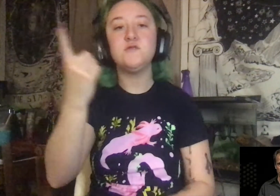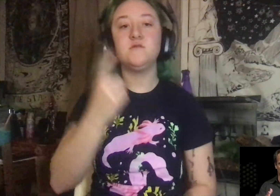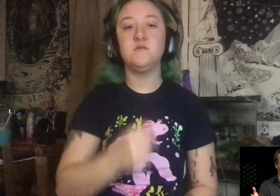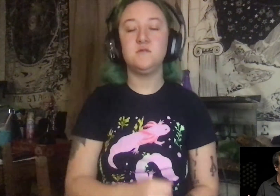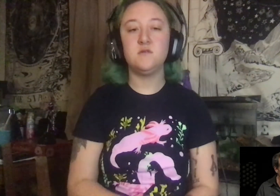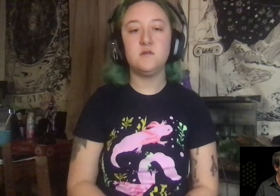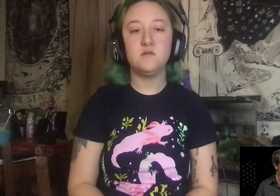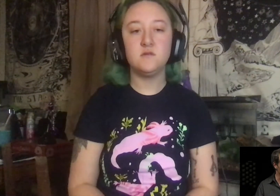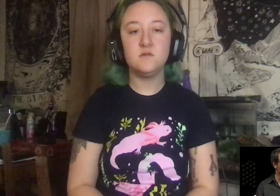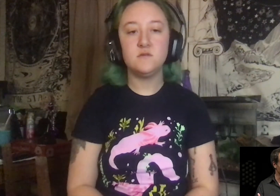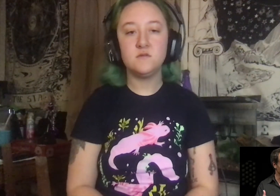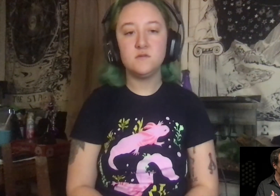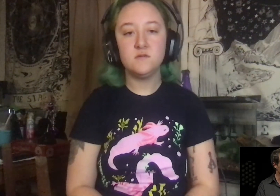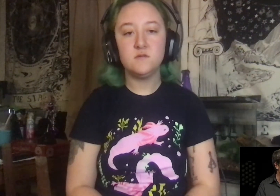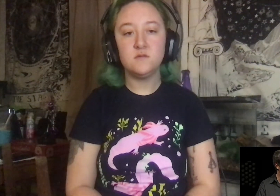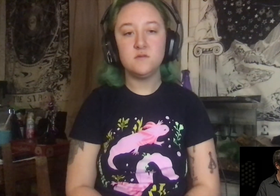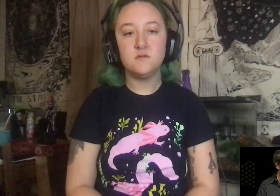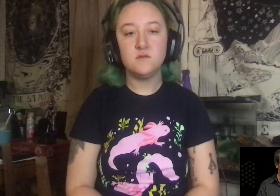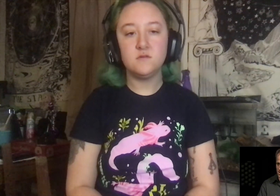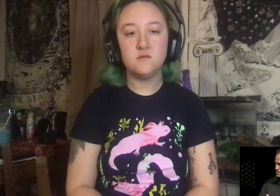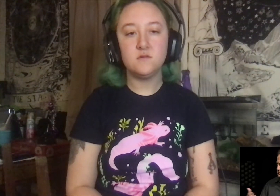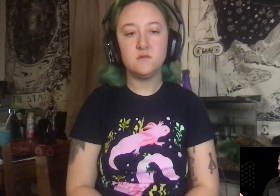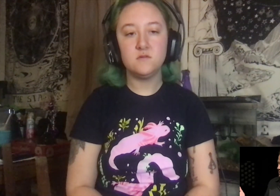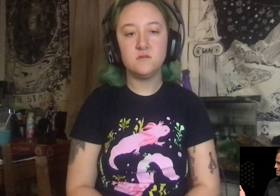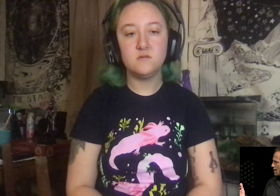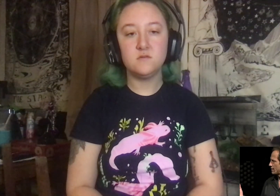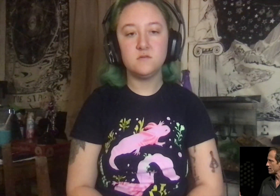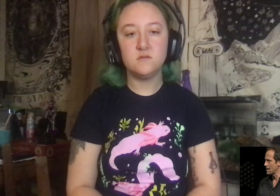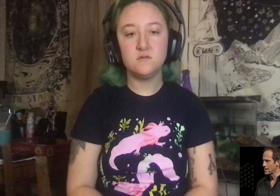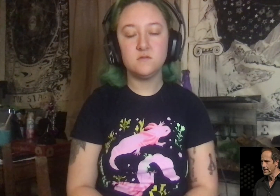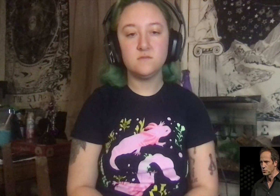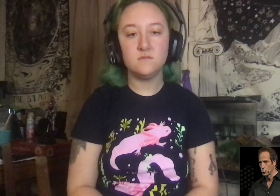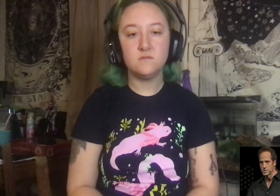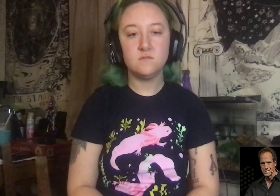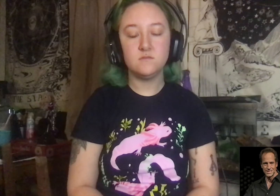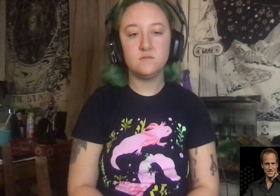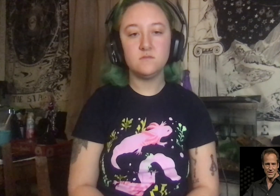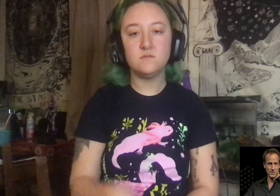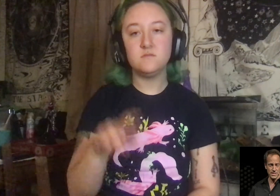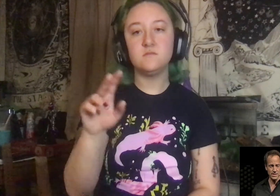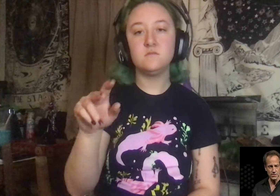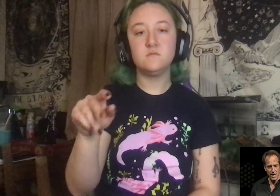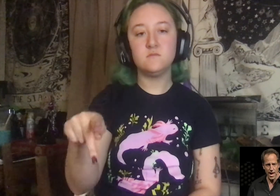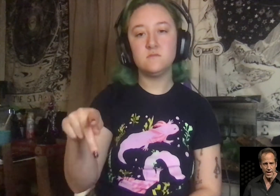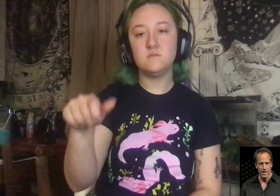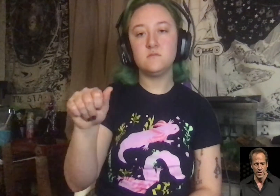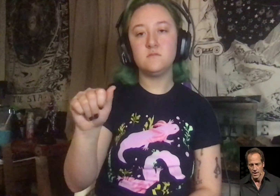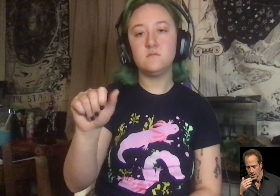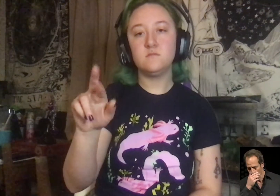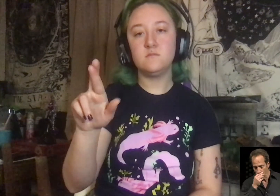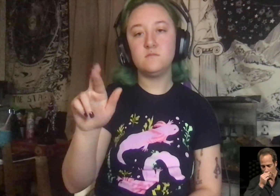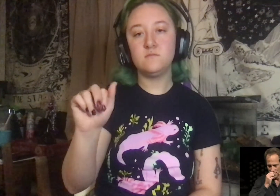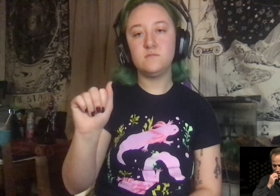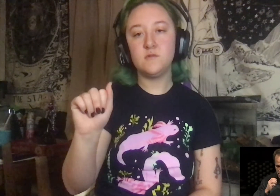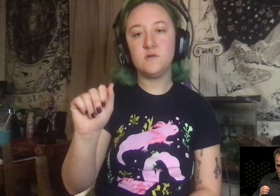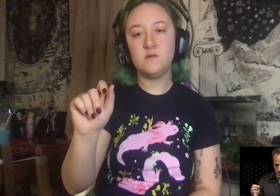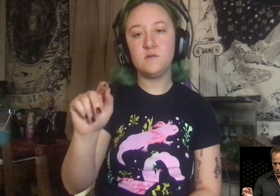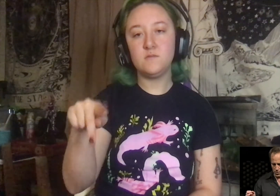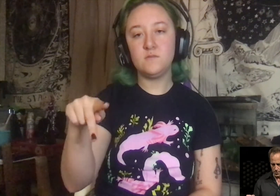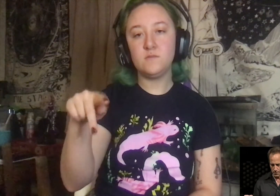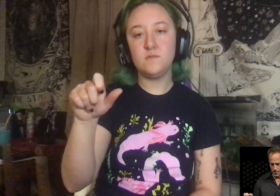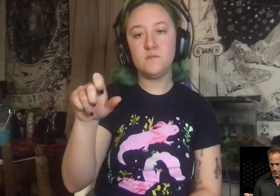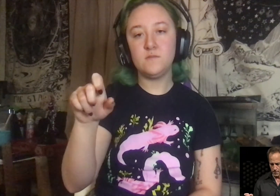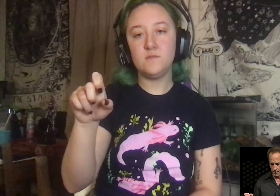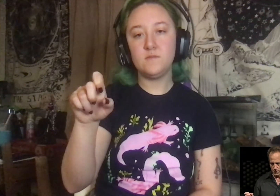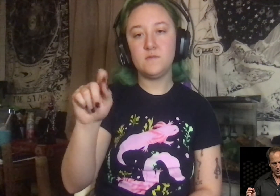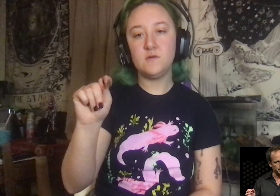our network does. It's what Dirty Jobs is, and I'm up to my neck in anagnorises every single day. Great. The other